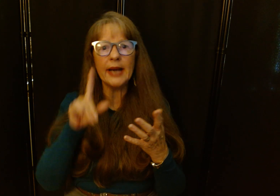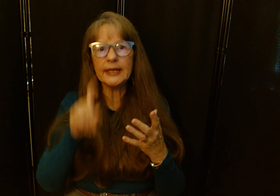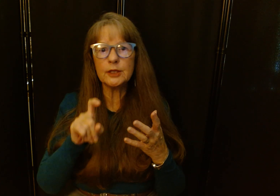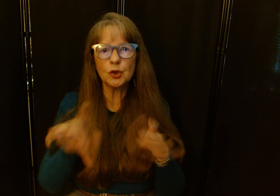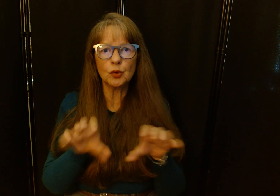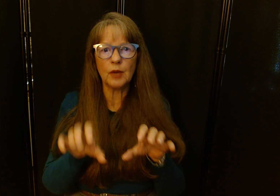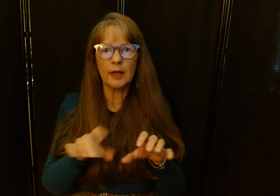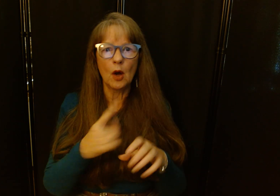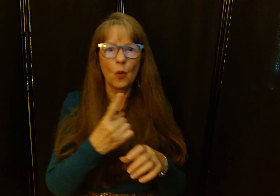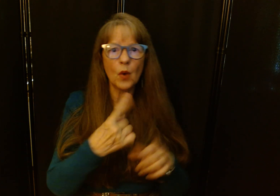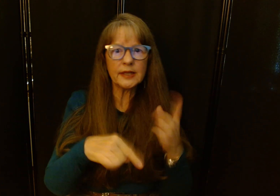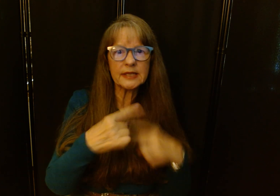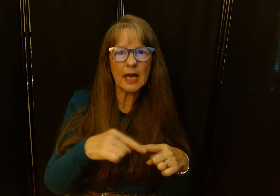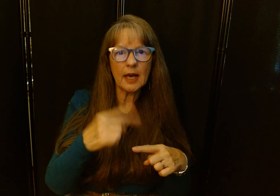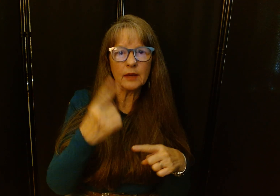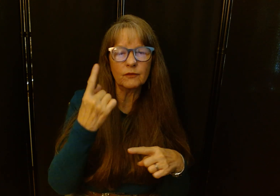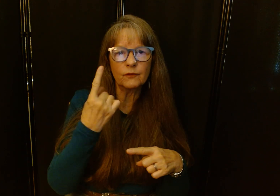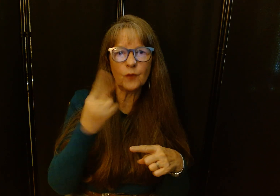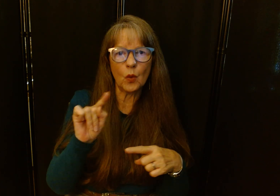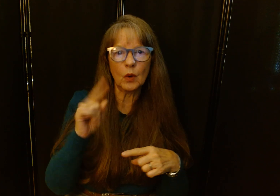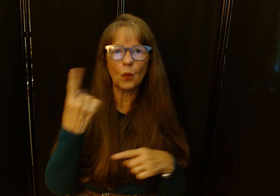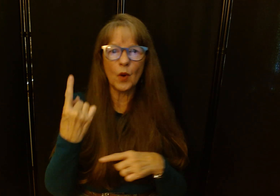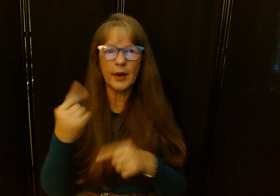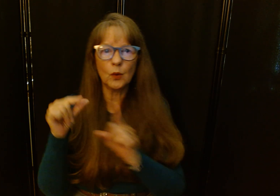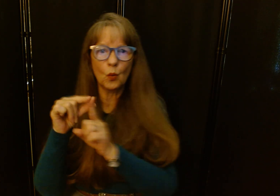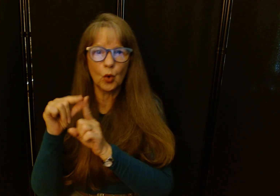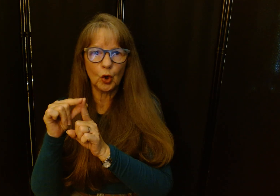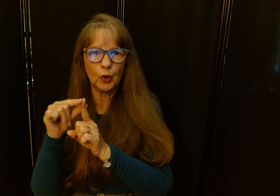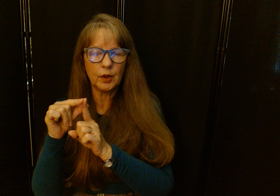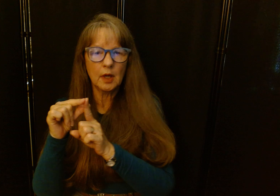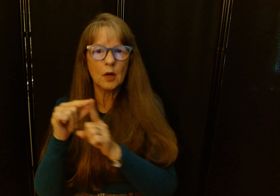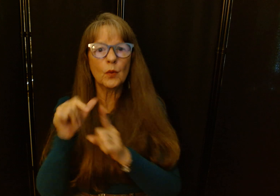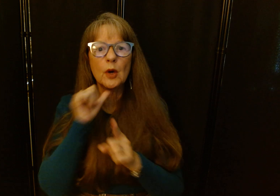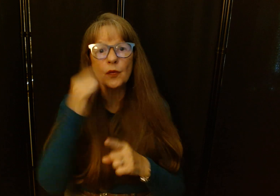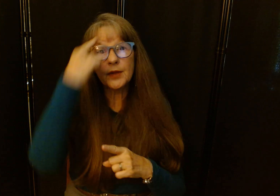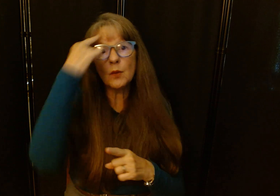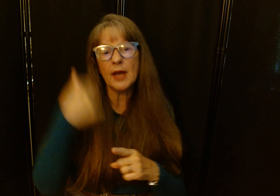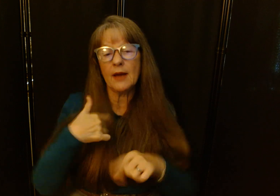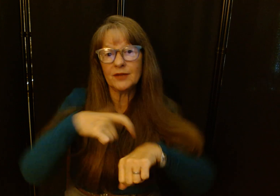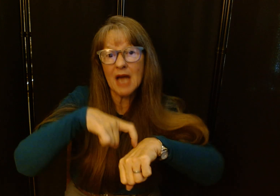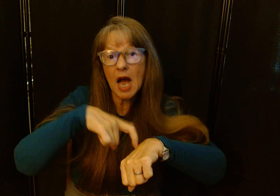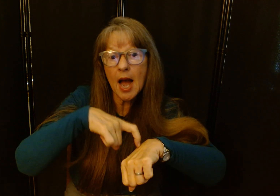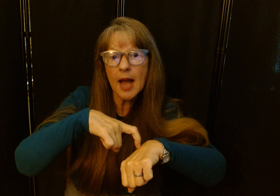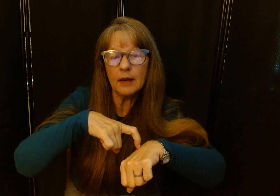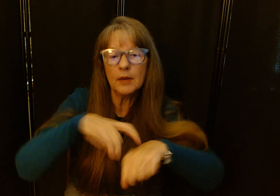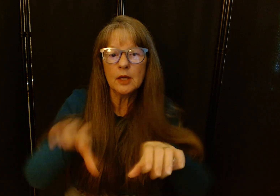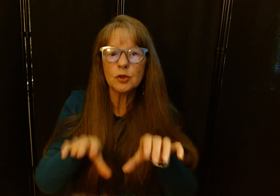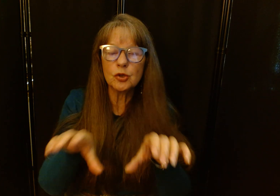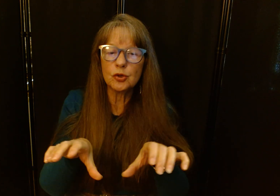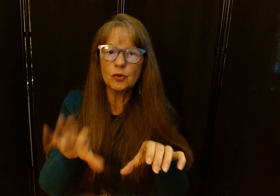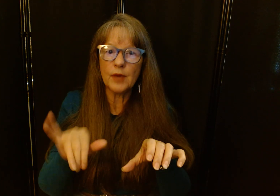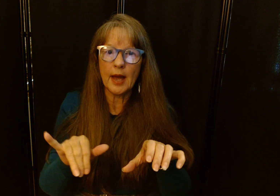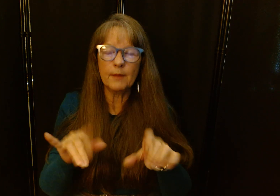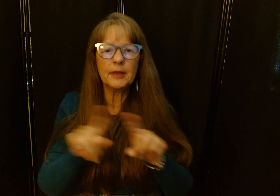to do like one sign for one word. We don't think we have time to do that. But if they